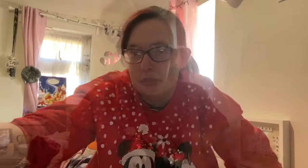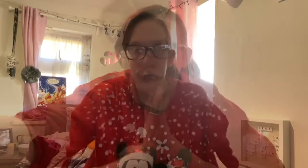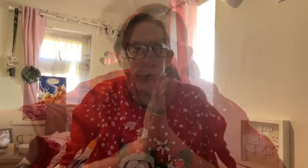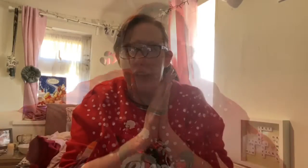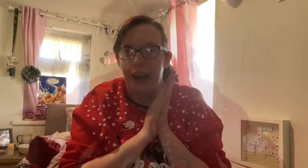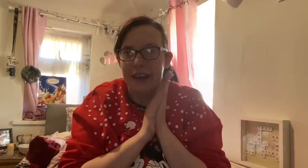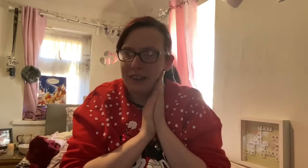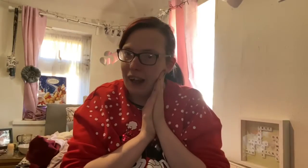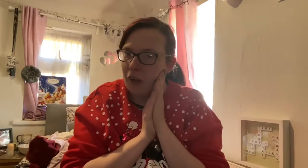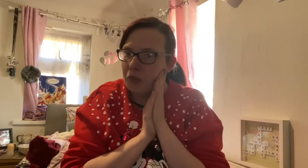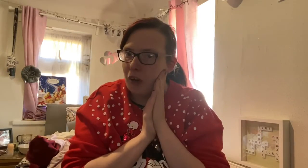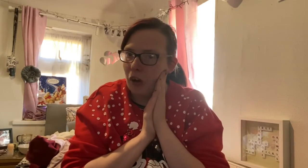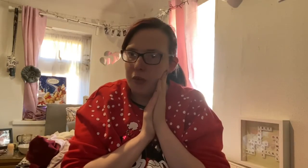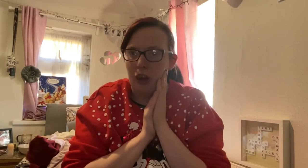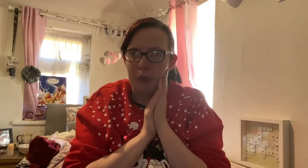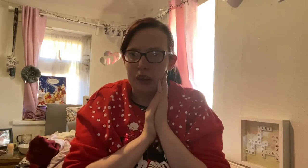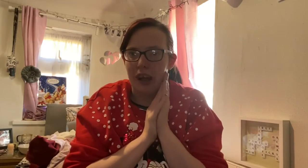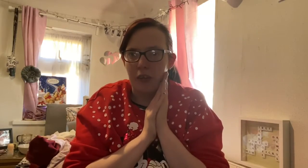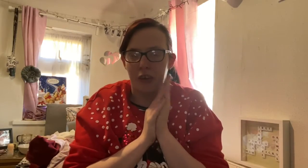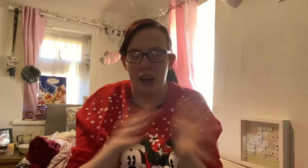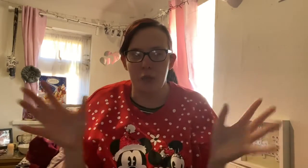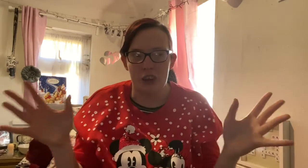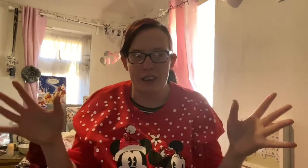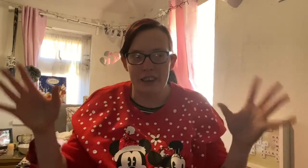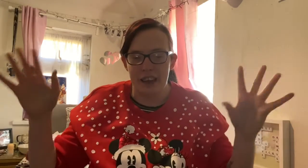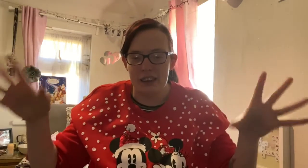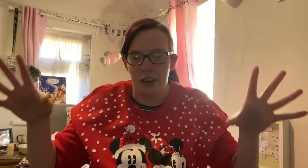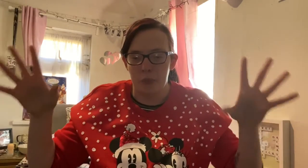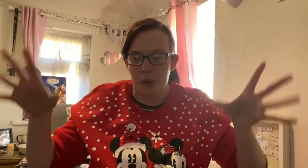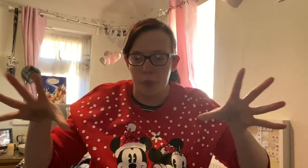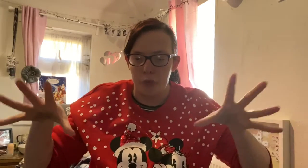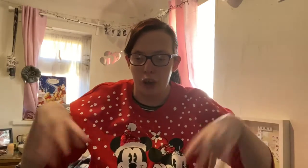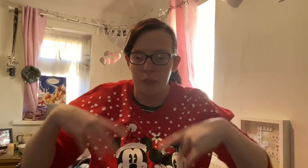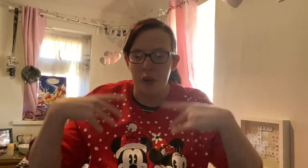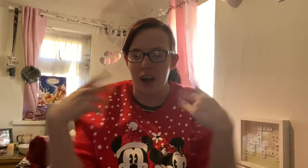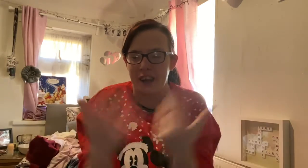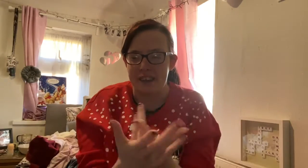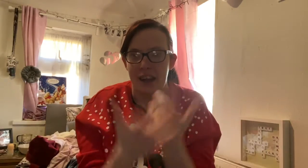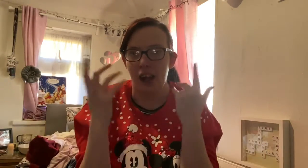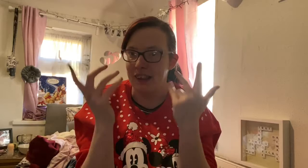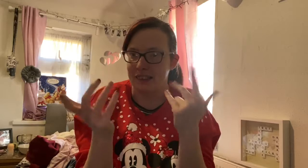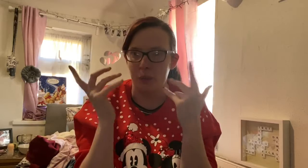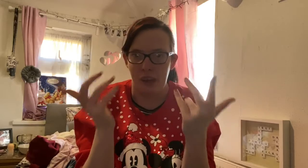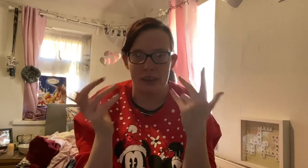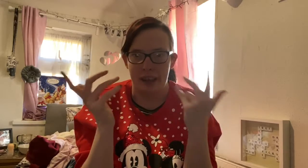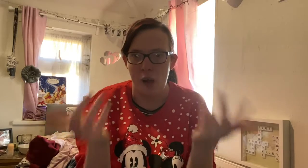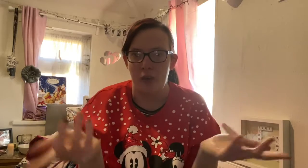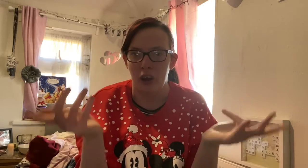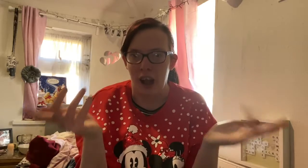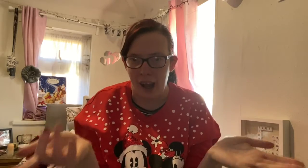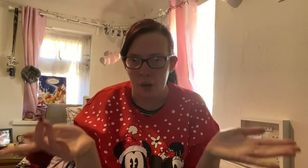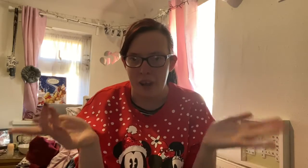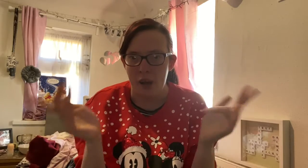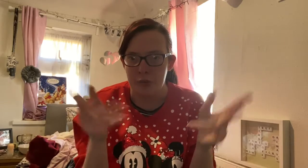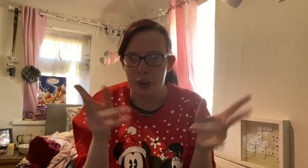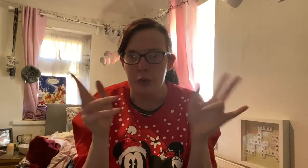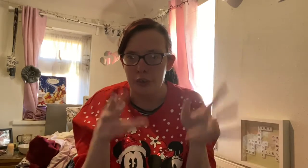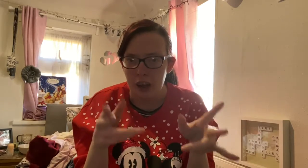So that is it for Vlogmas Day 3. I'm sorry that it's not a proper vlog, but like I said, I still wanted to get a vlog out there for you